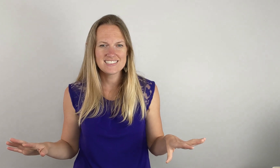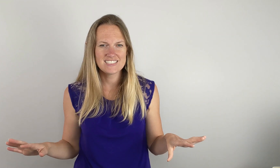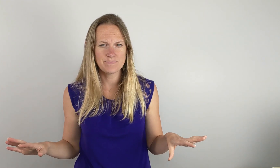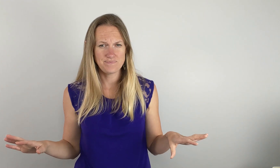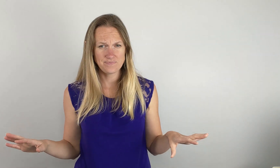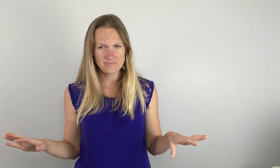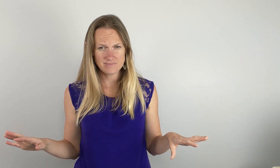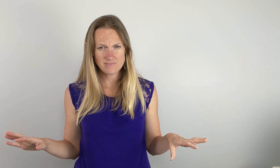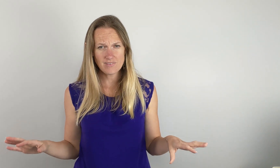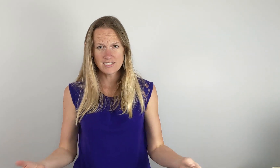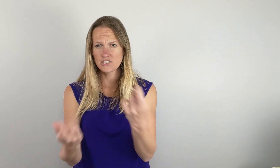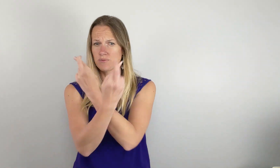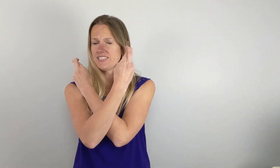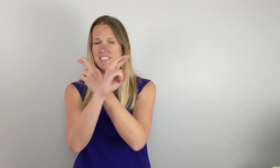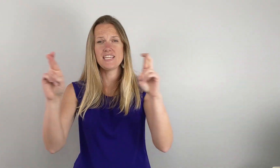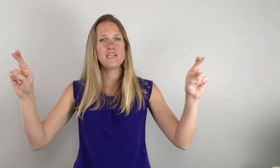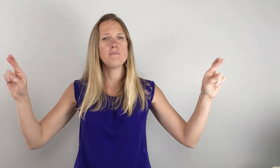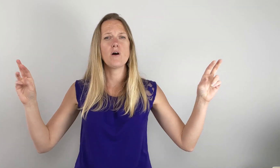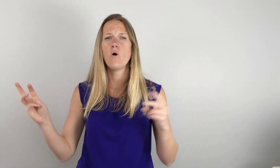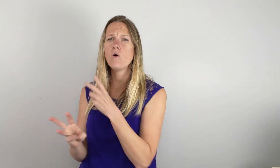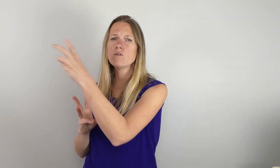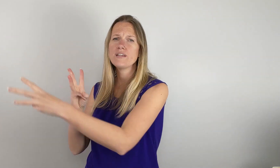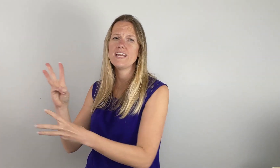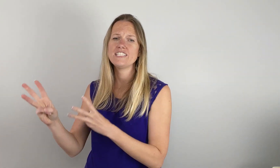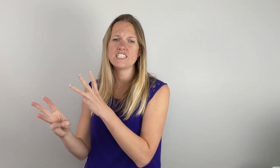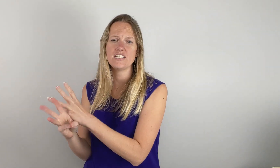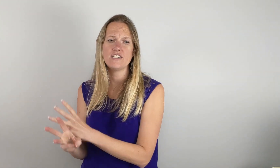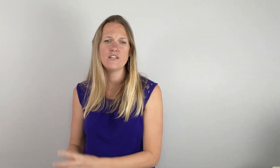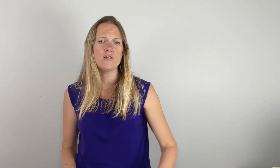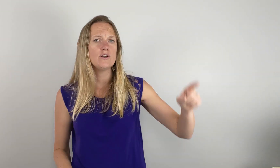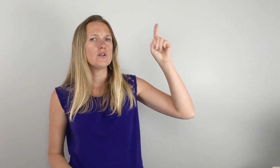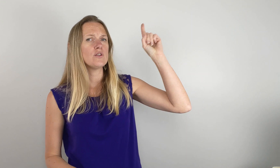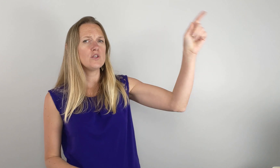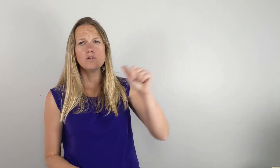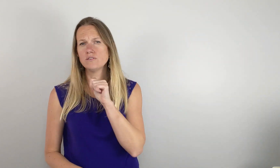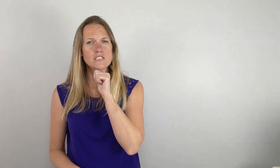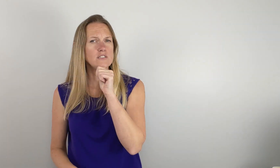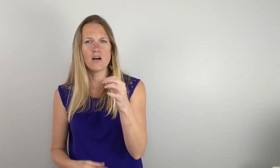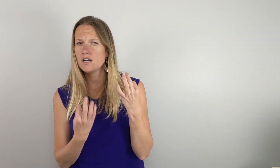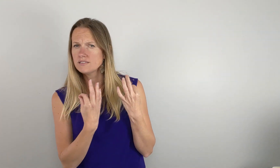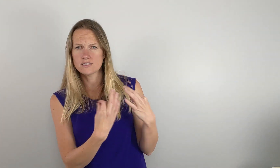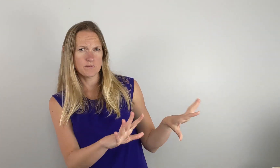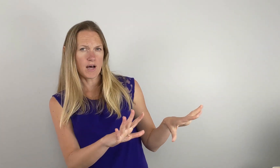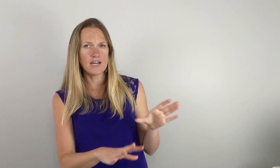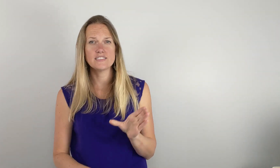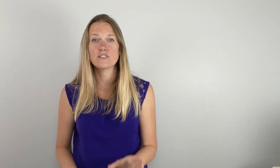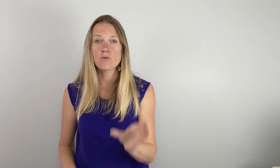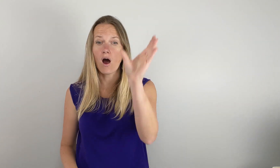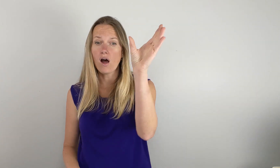lost, to redeem the whole creation, you did not despise the